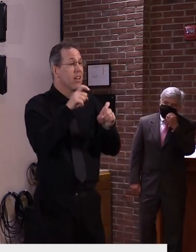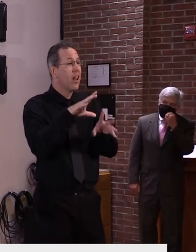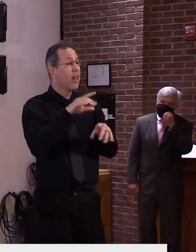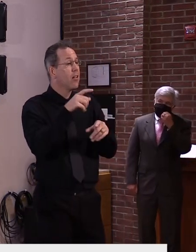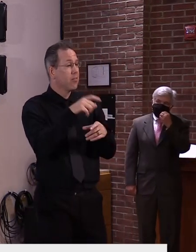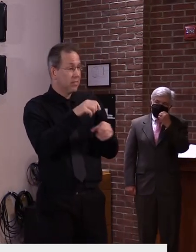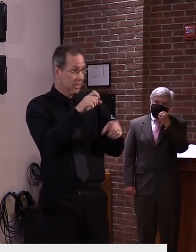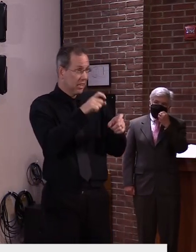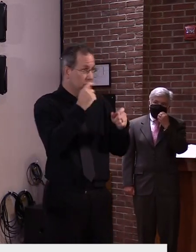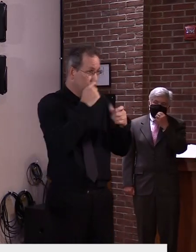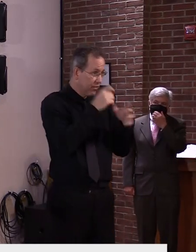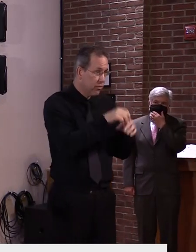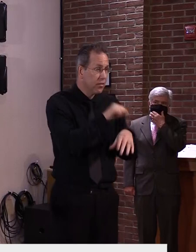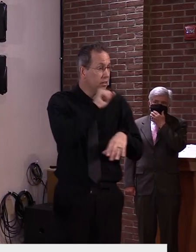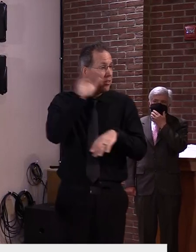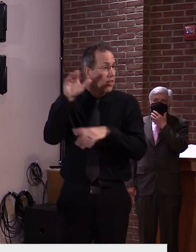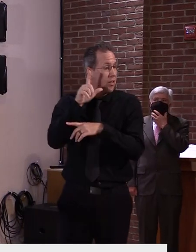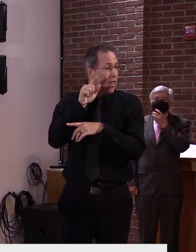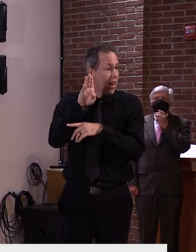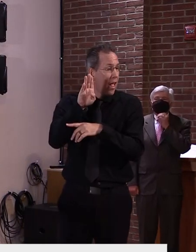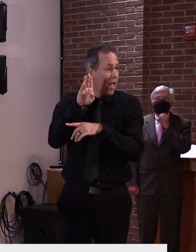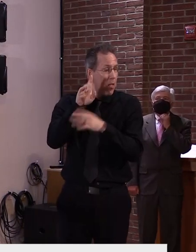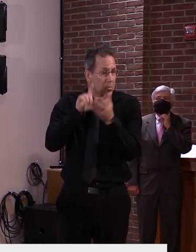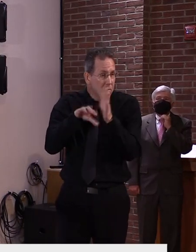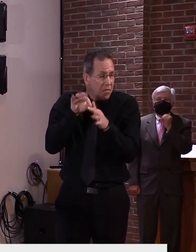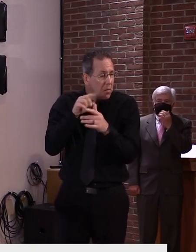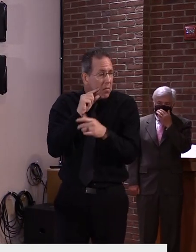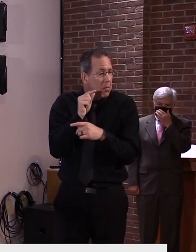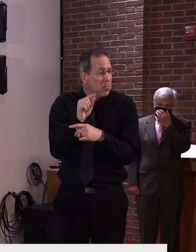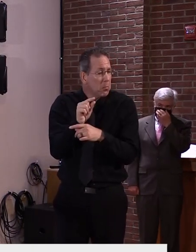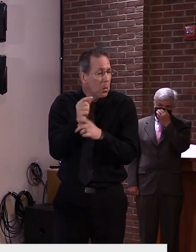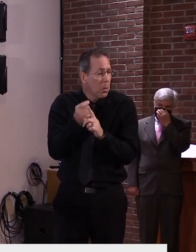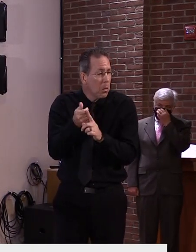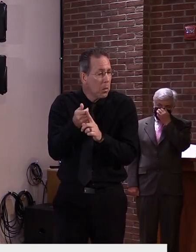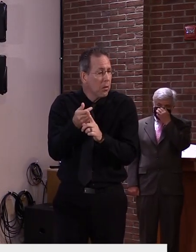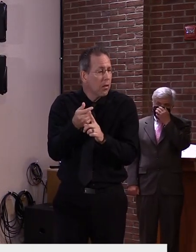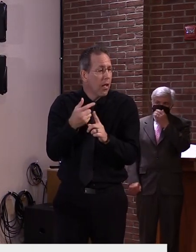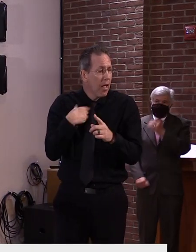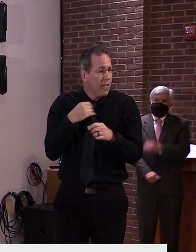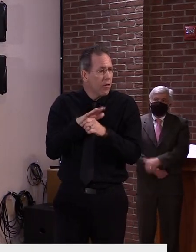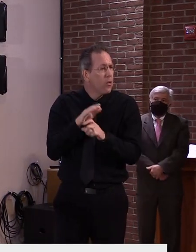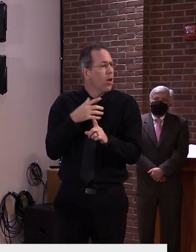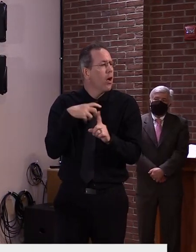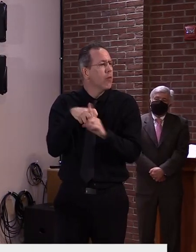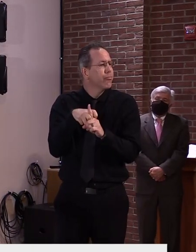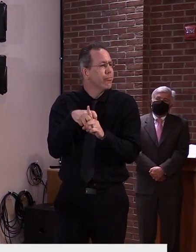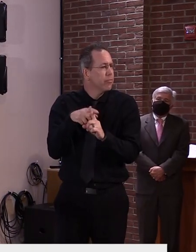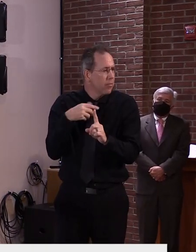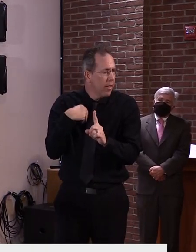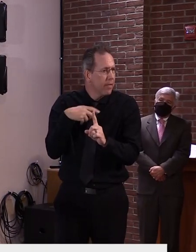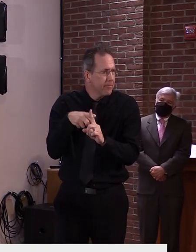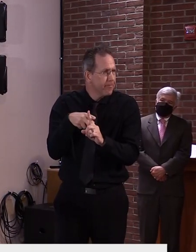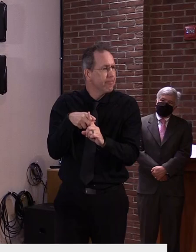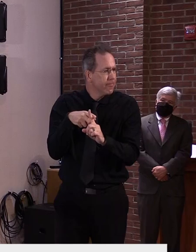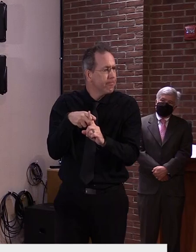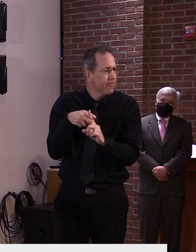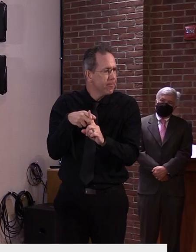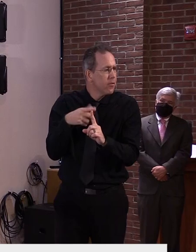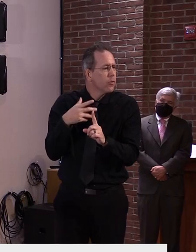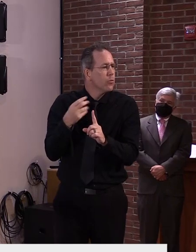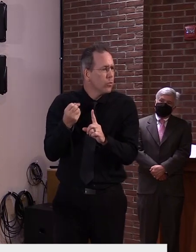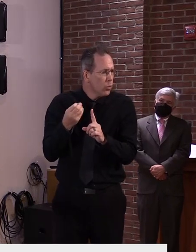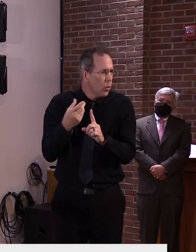Almost certainly. So the story really is how that's applied clinically. And could there be a problem